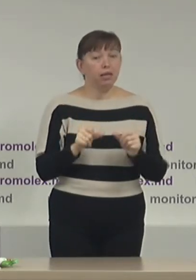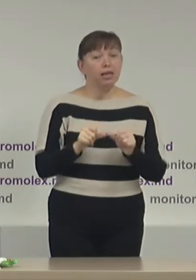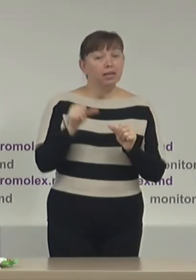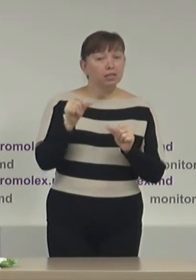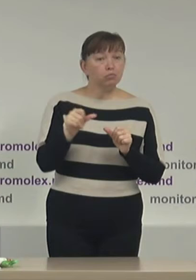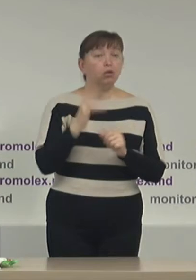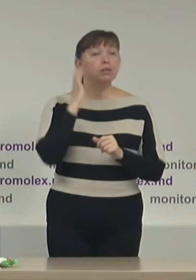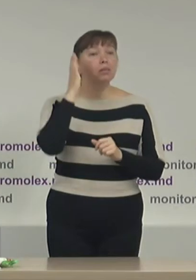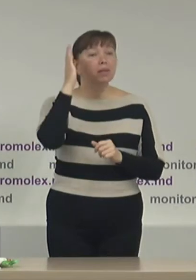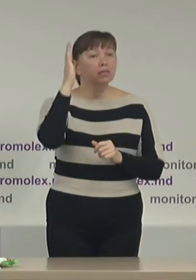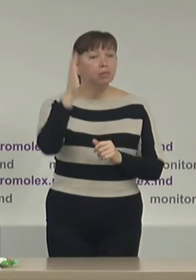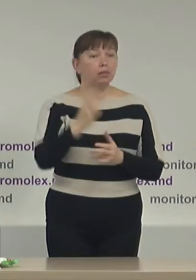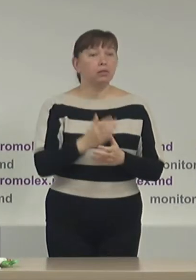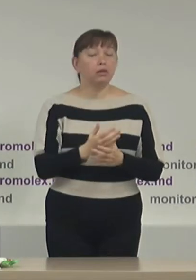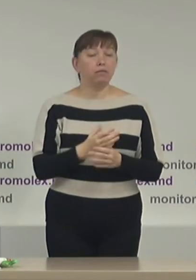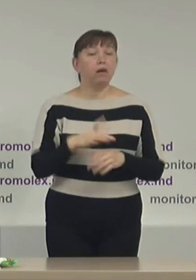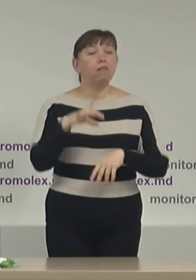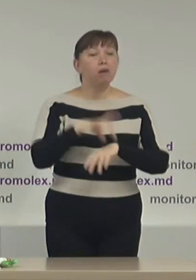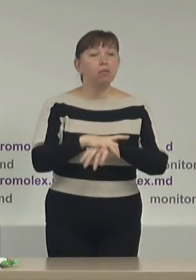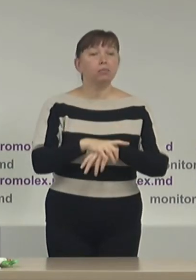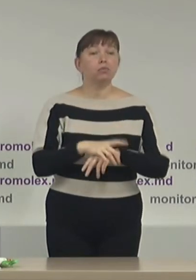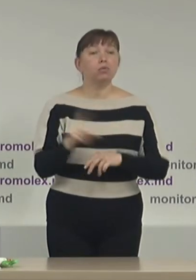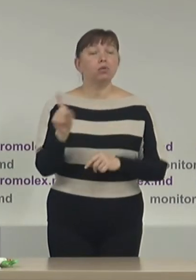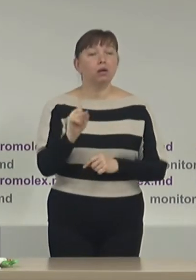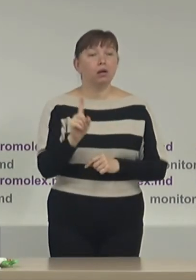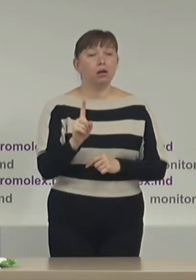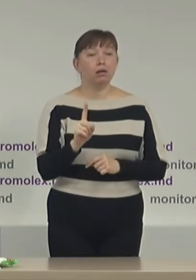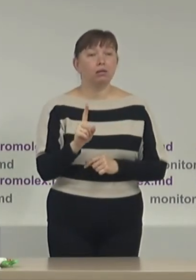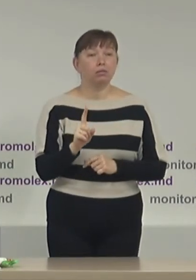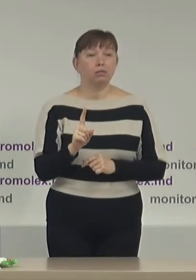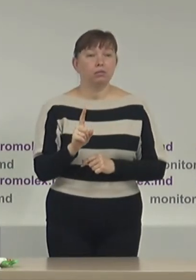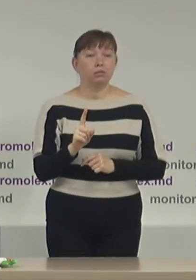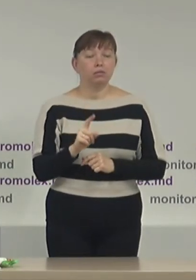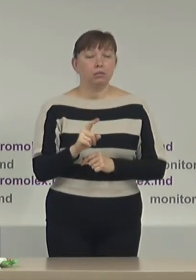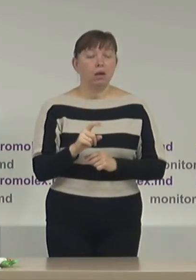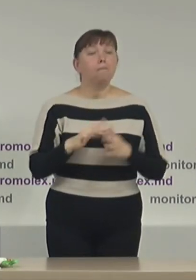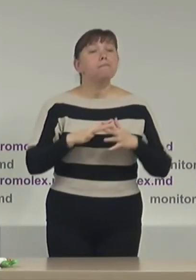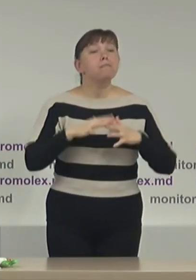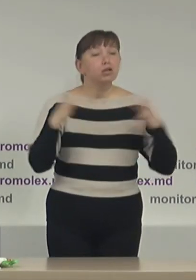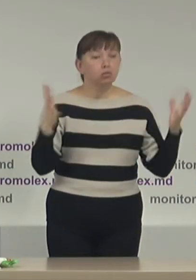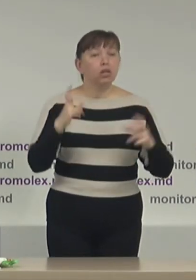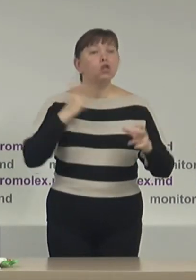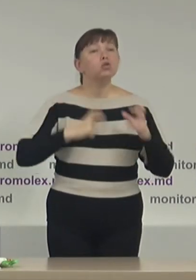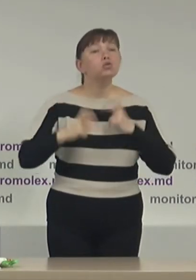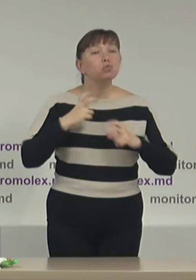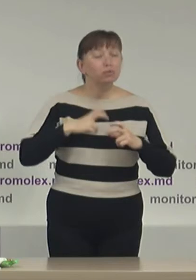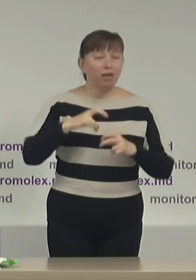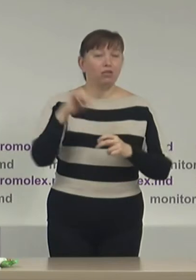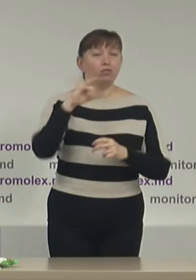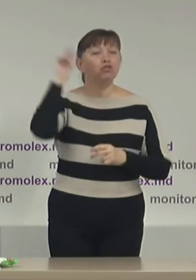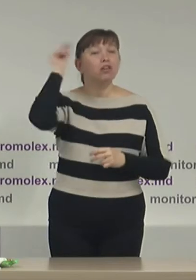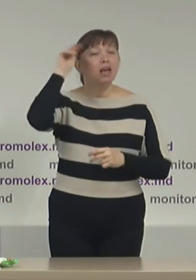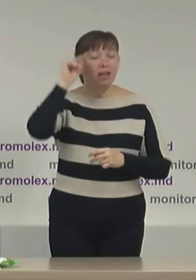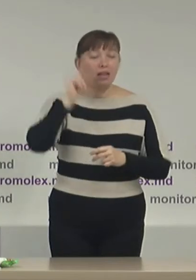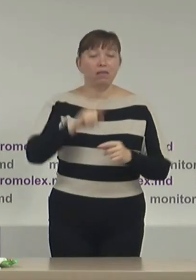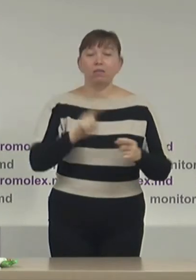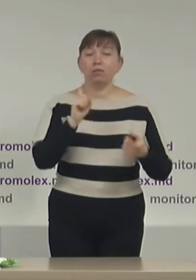interesting thing, especially taking into account the fact that most of the students,